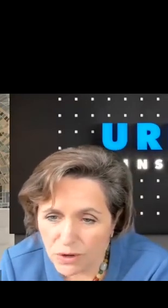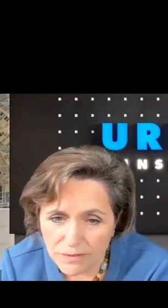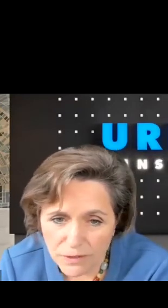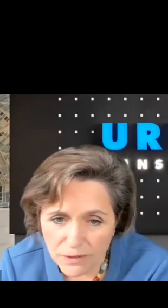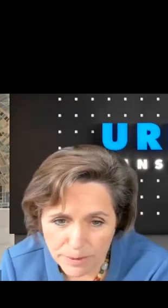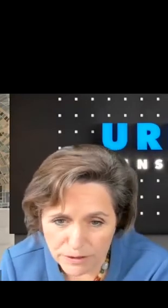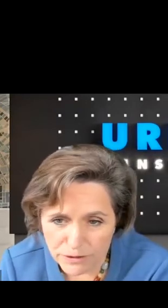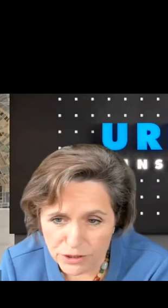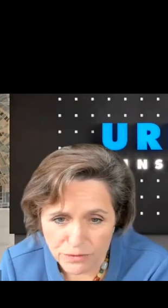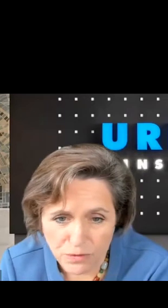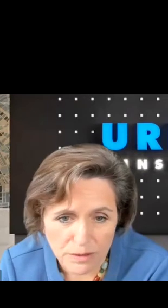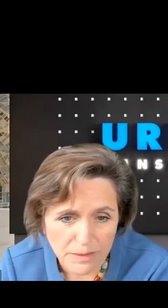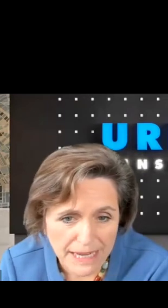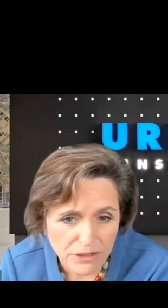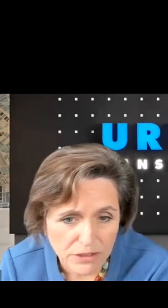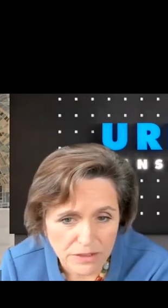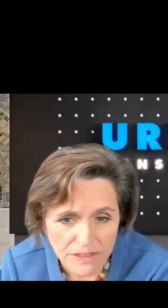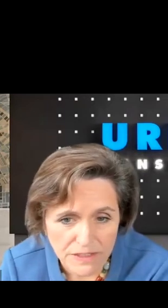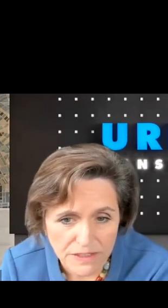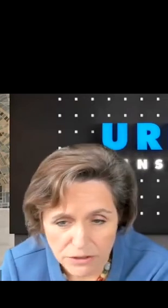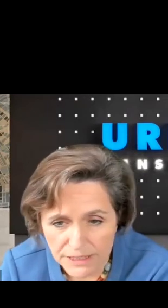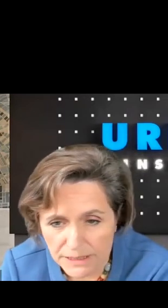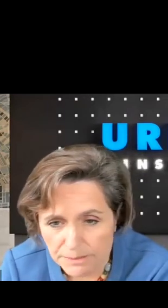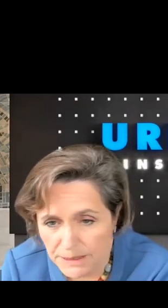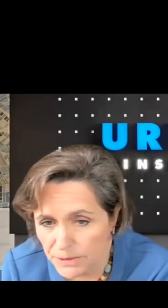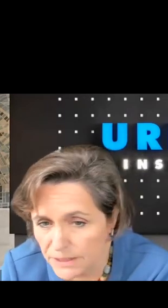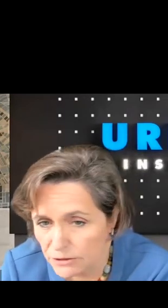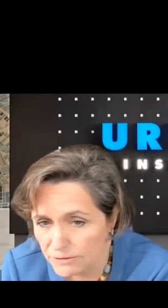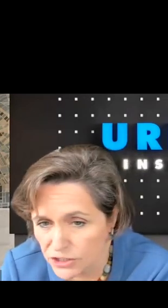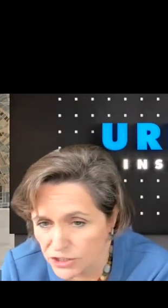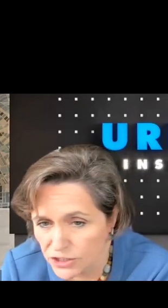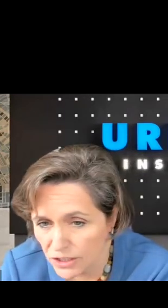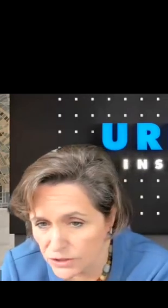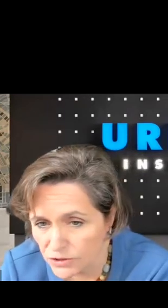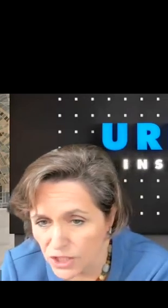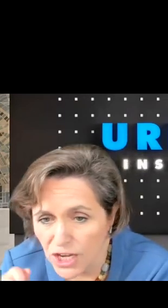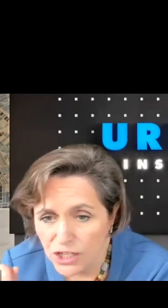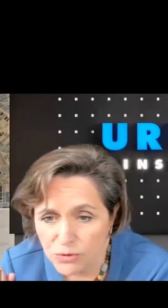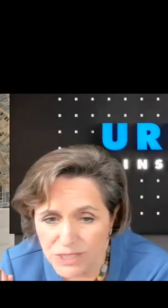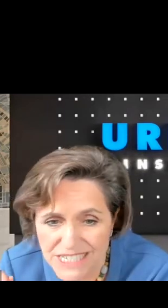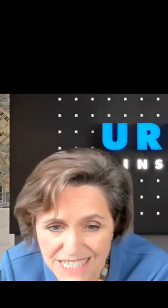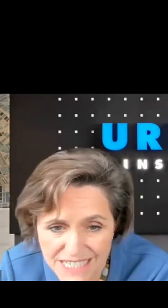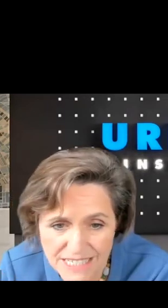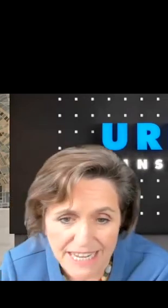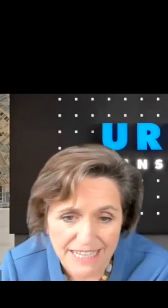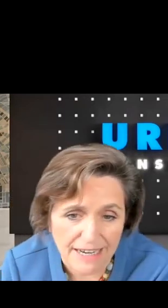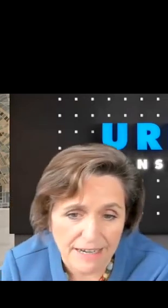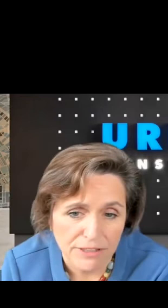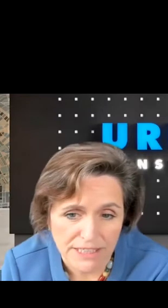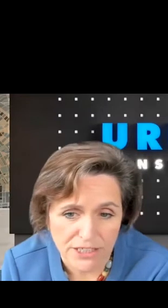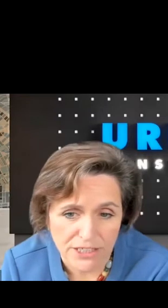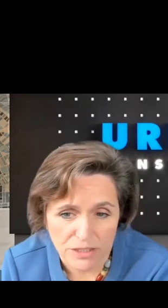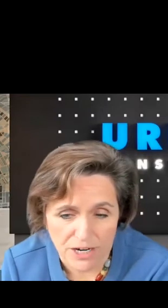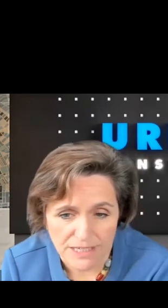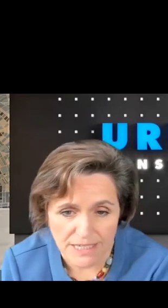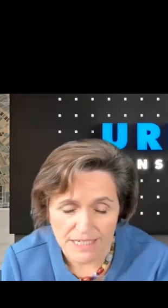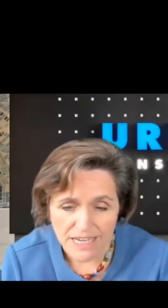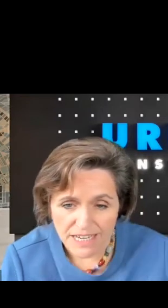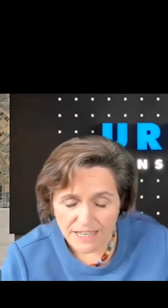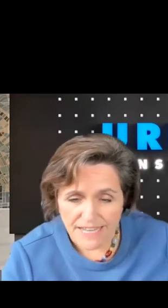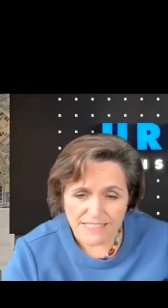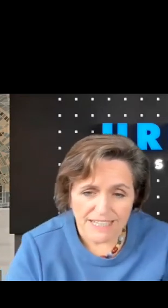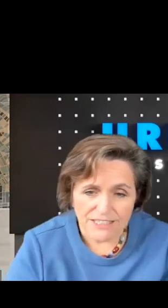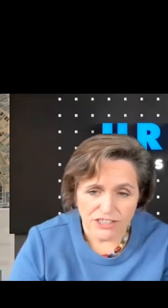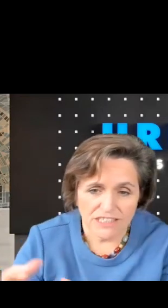worked with all of our partners to form councils of incarcerated people and corrections officers to assist at every stage of the